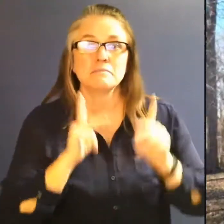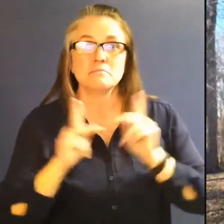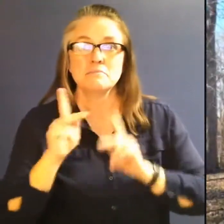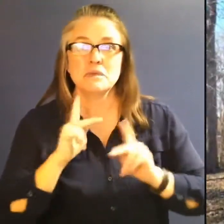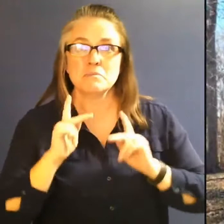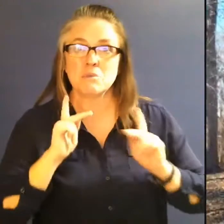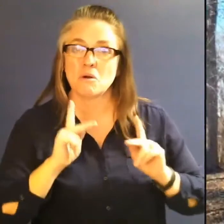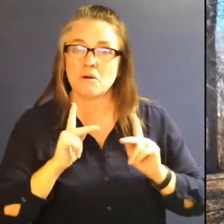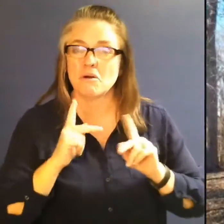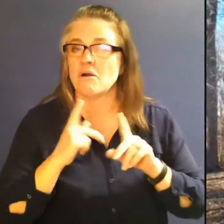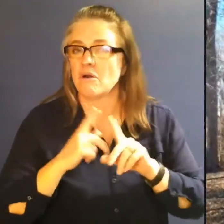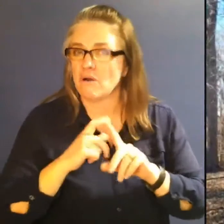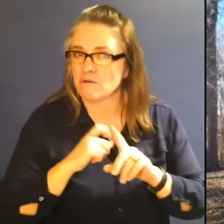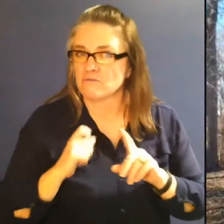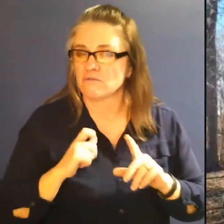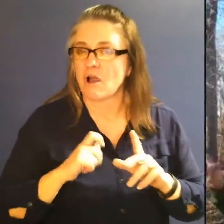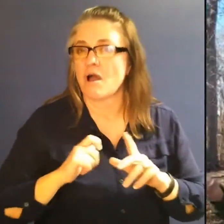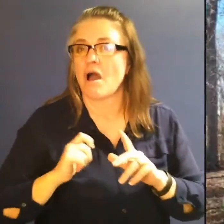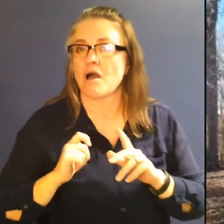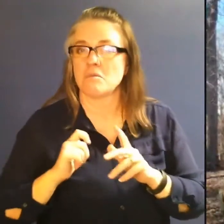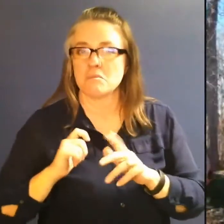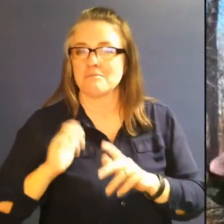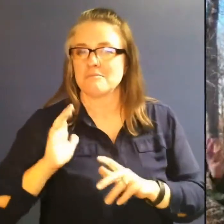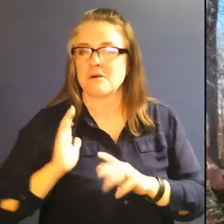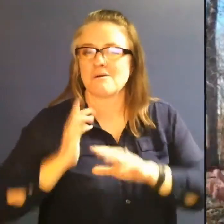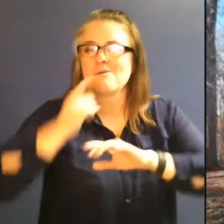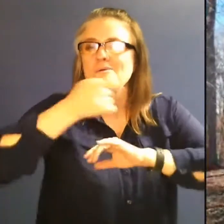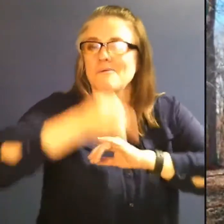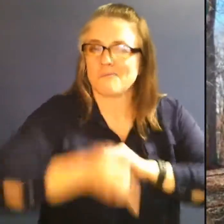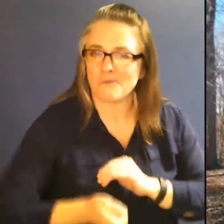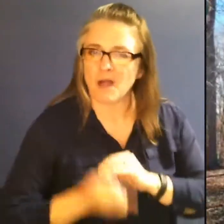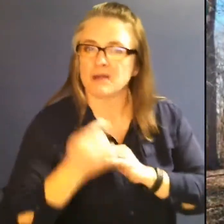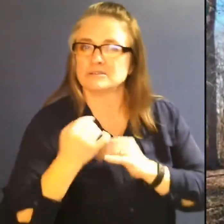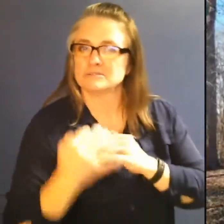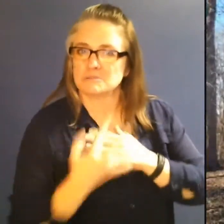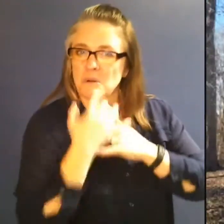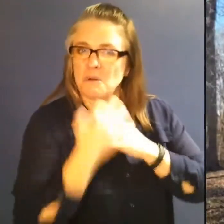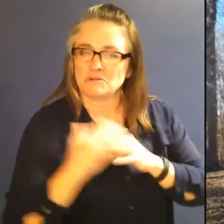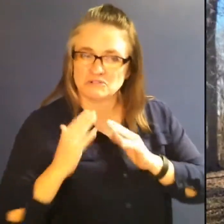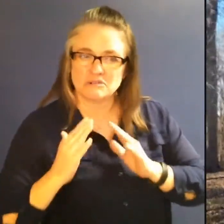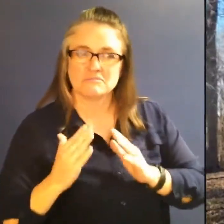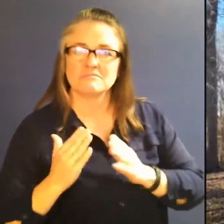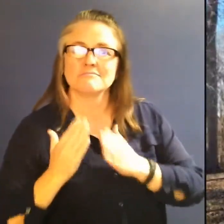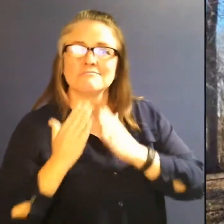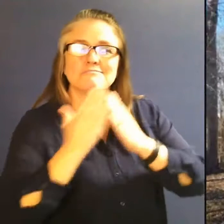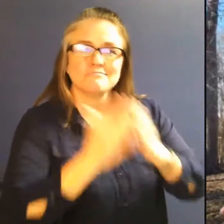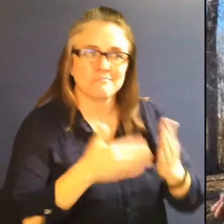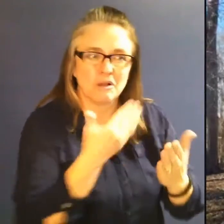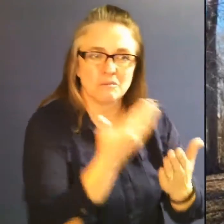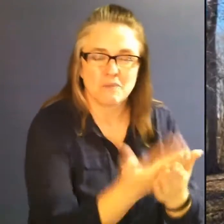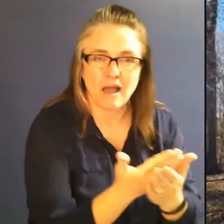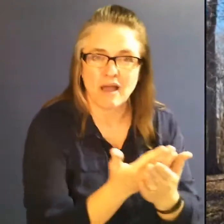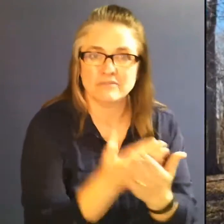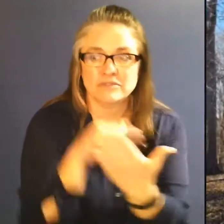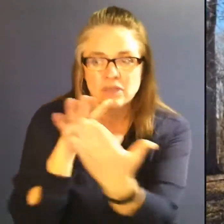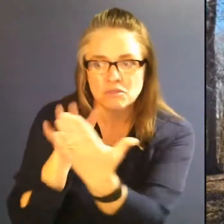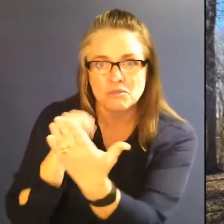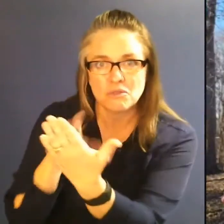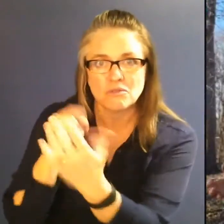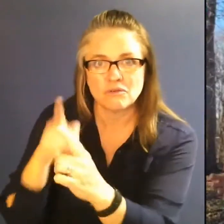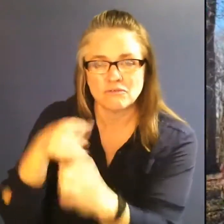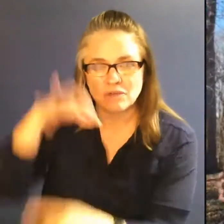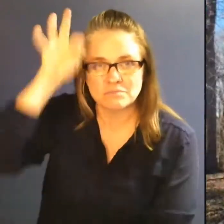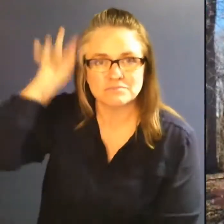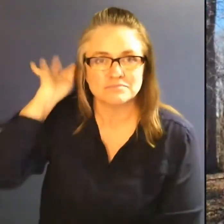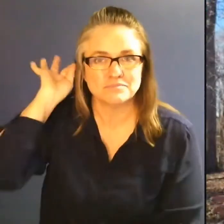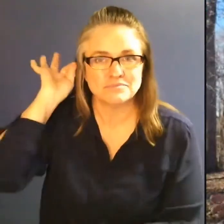it, and then the Chellberg, they learned from them. Well, the dependence on it definitely changed. It